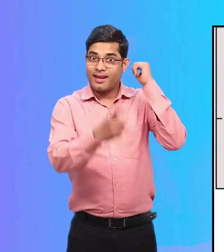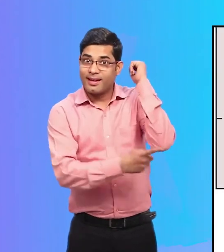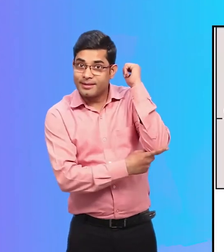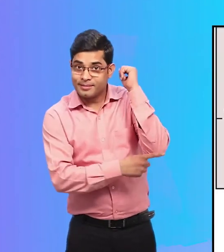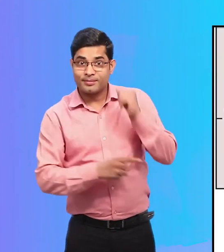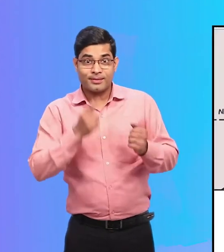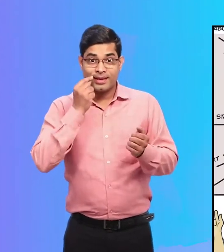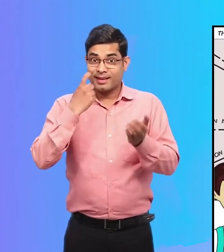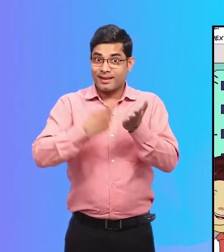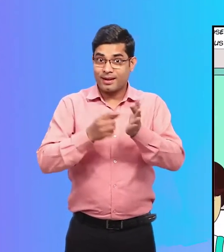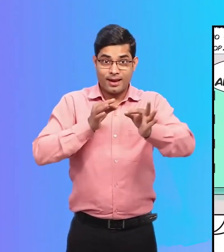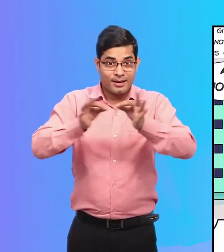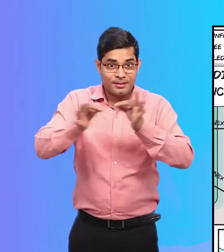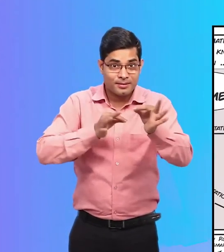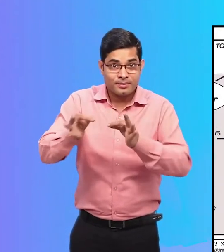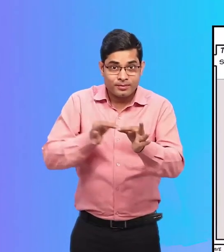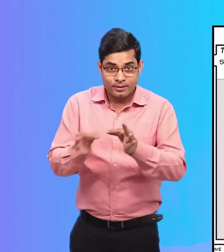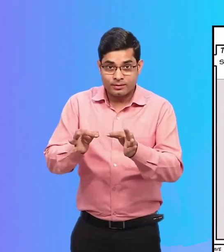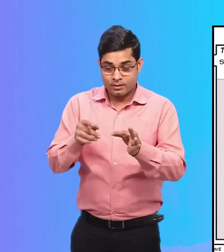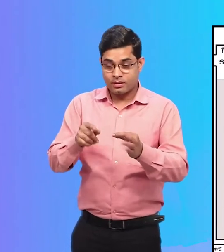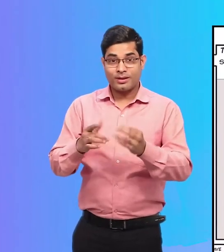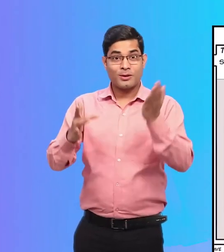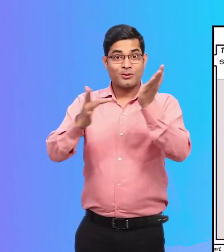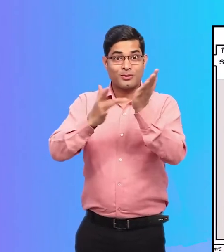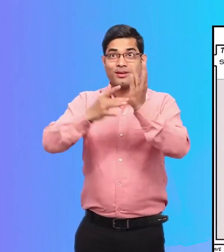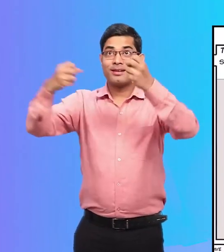Lastly, Rohan explains about digital displays.